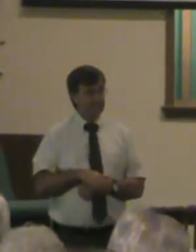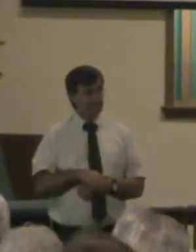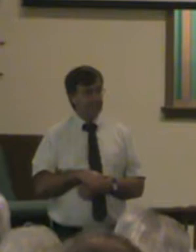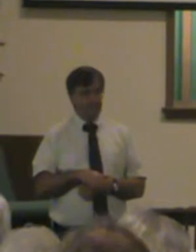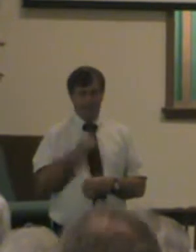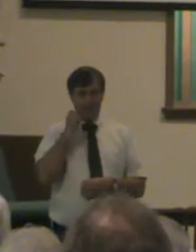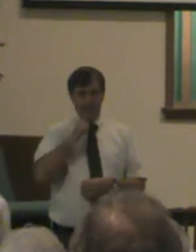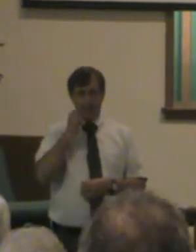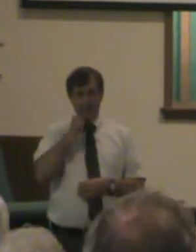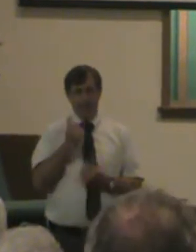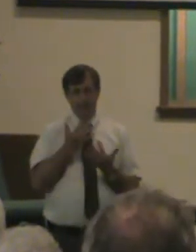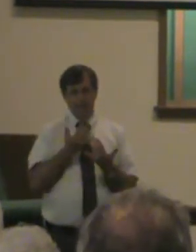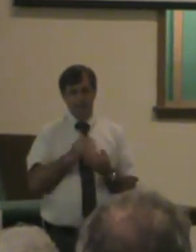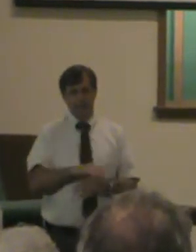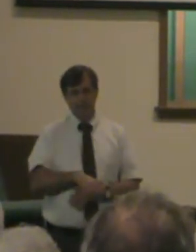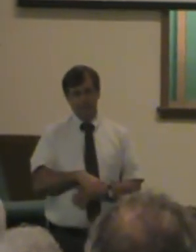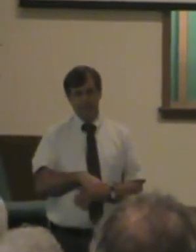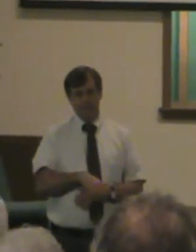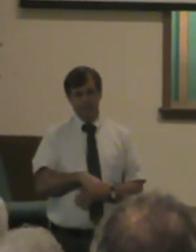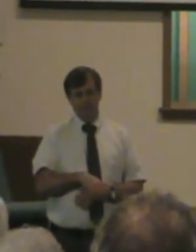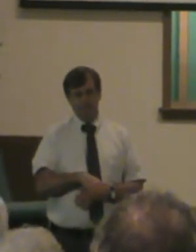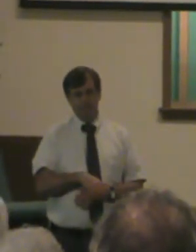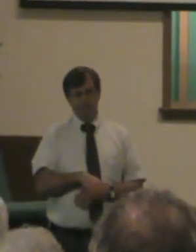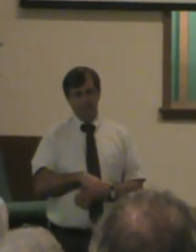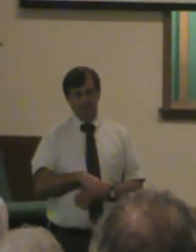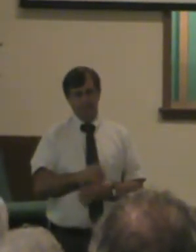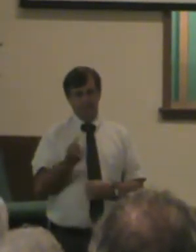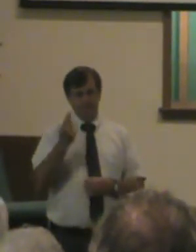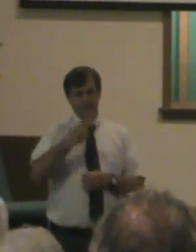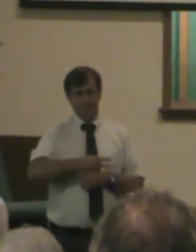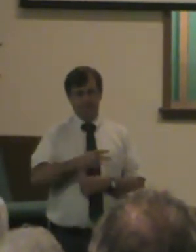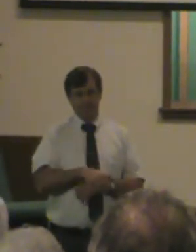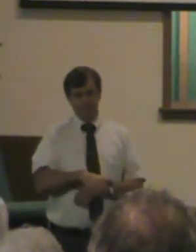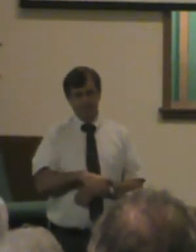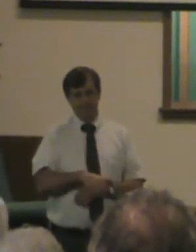right? Every day they wait. Right. Another day comes.